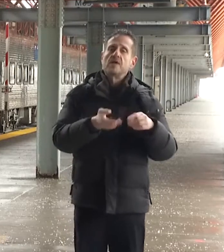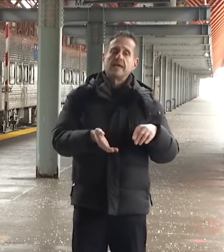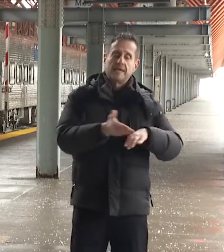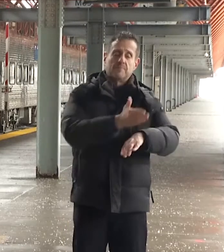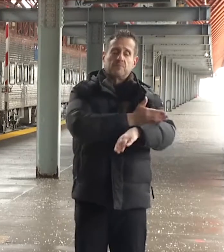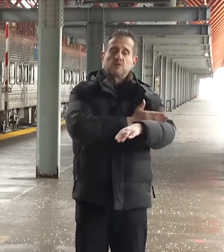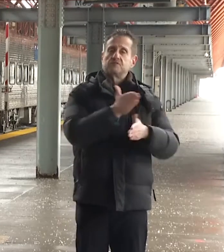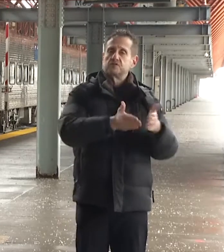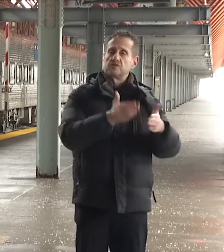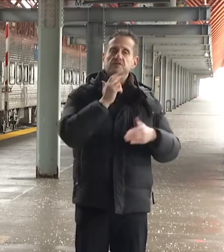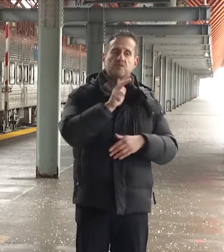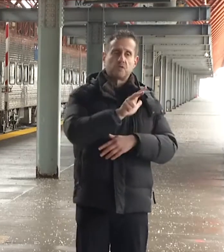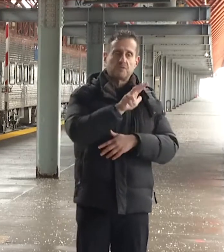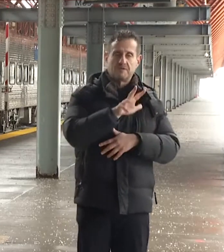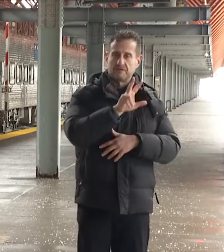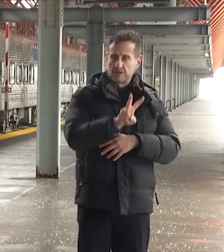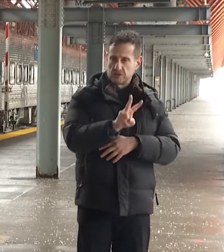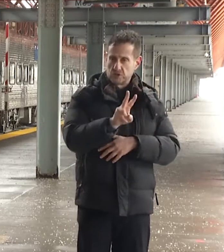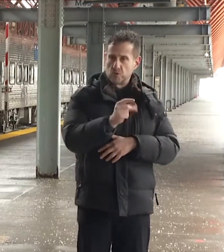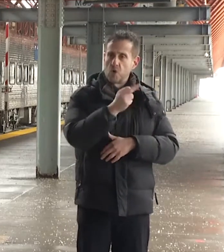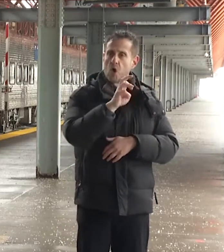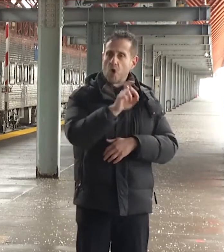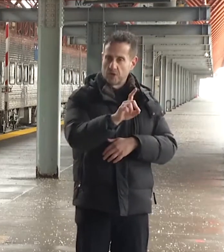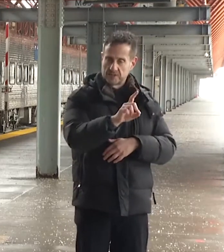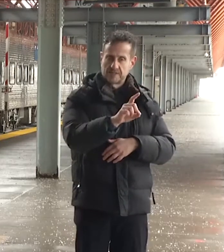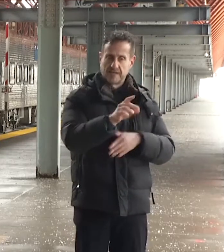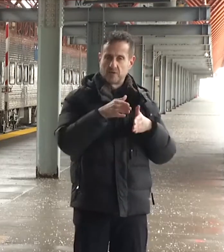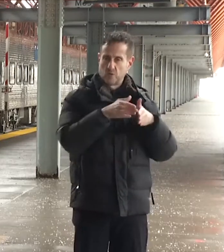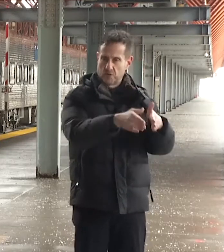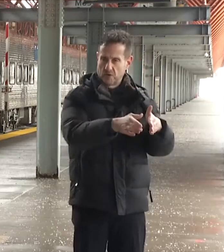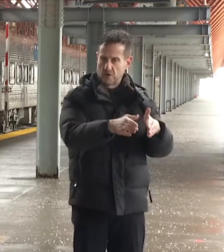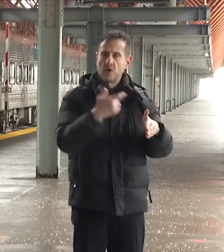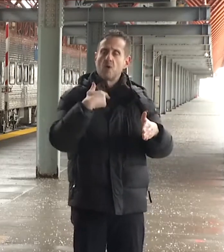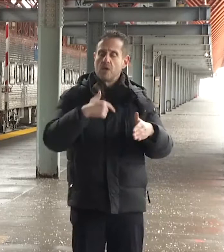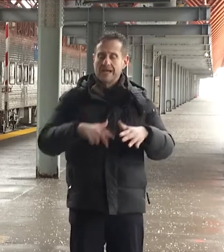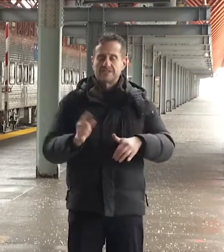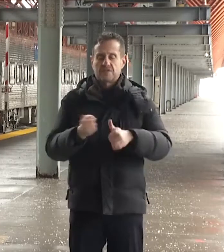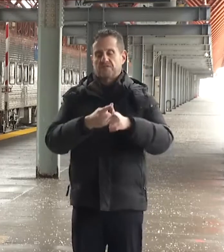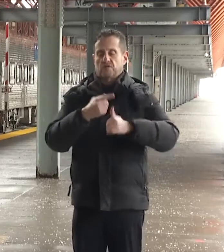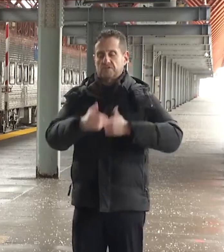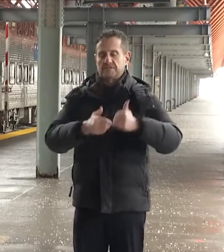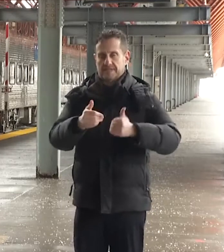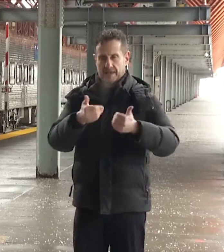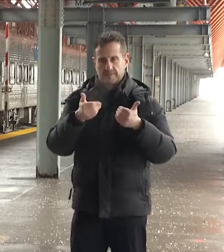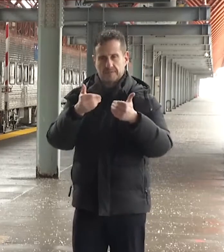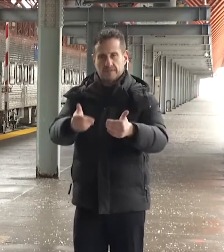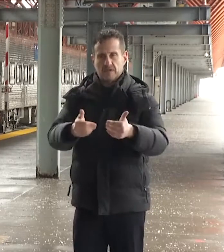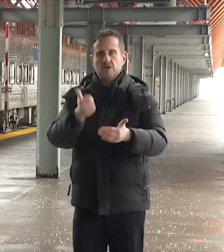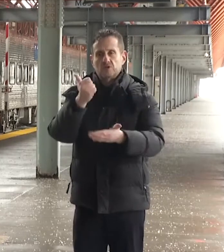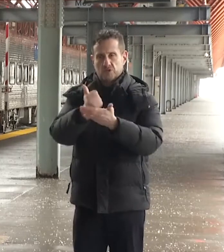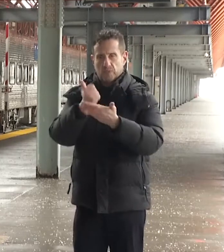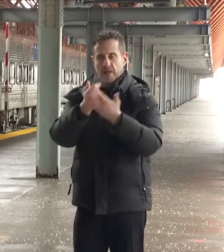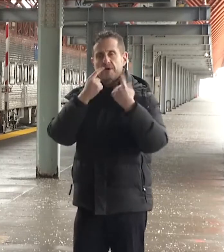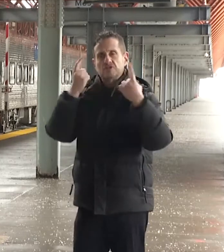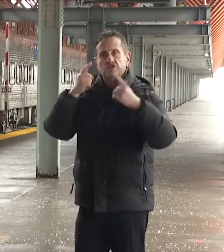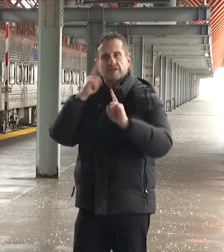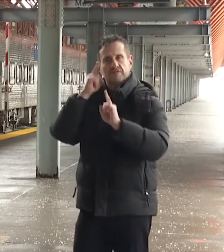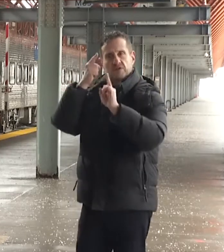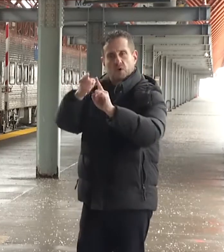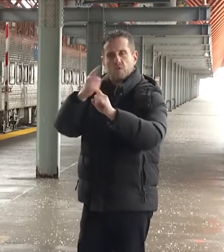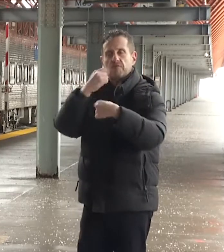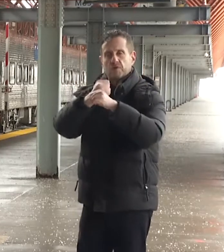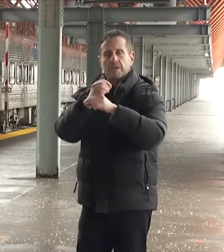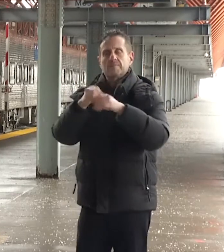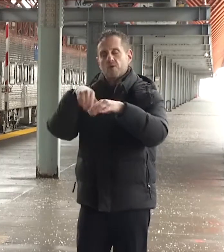PACE's 352 Halsted corridor, we're taking the first steps forward in reaching our goal to help create more accessibility